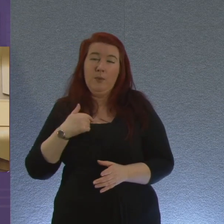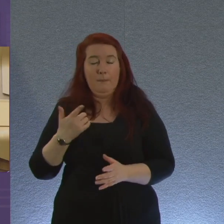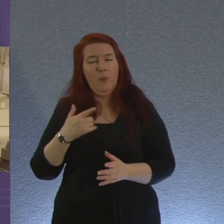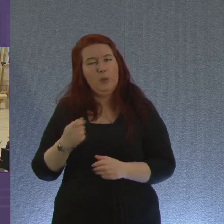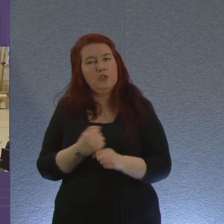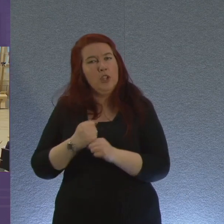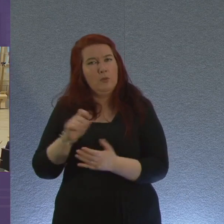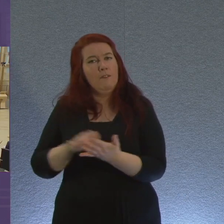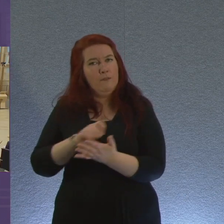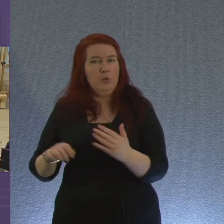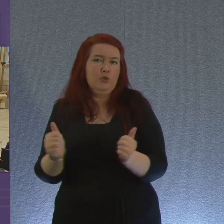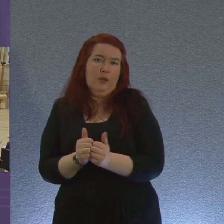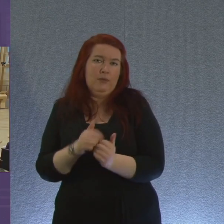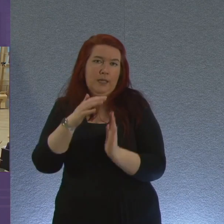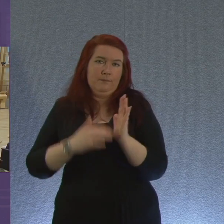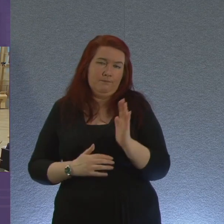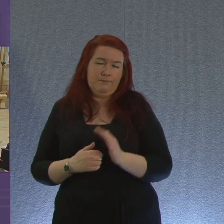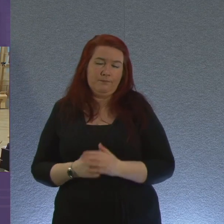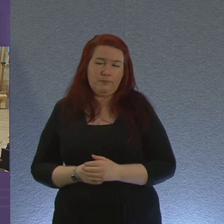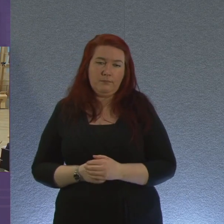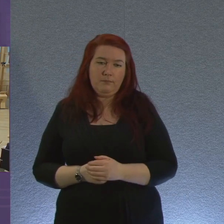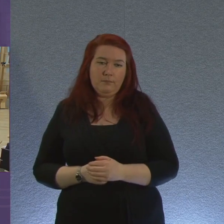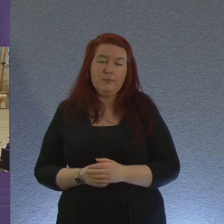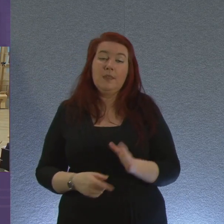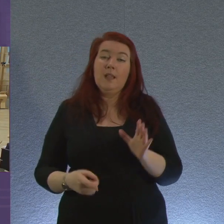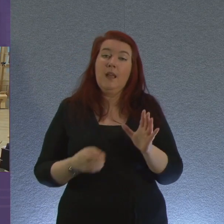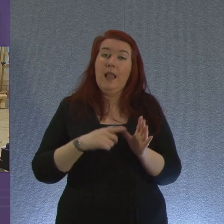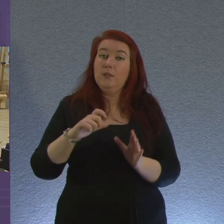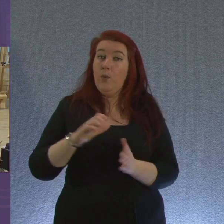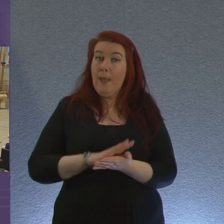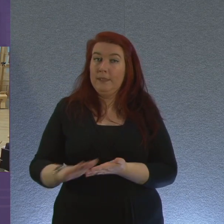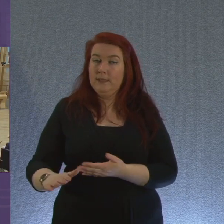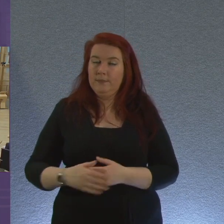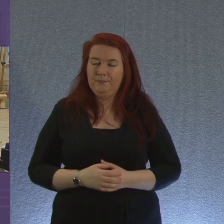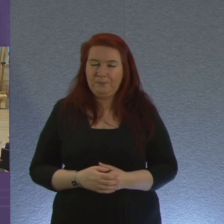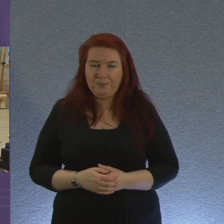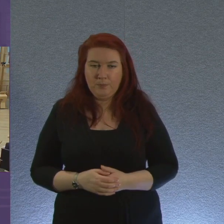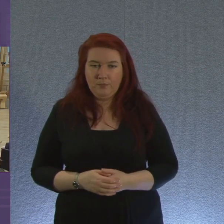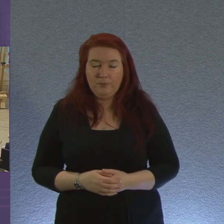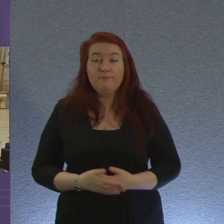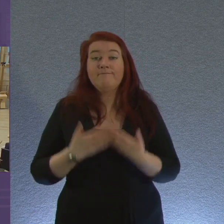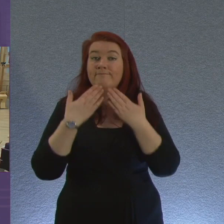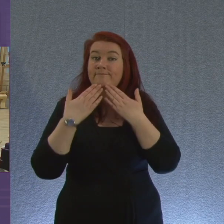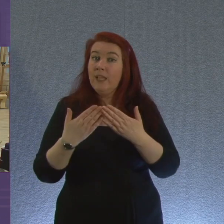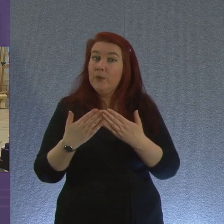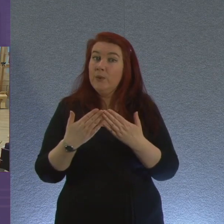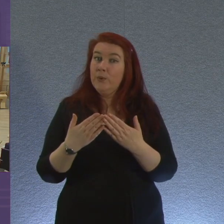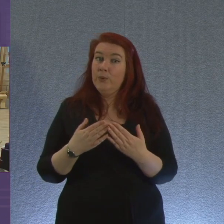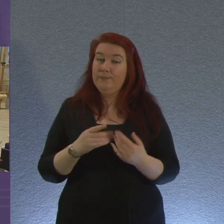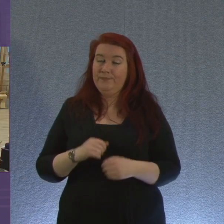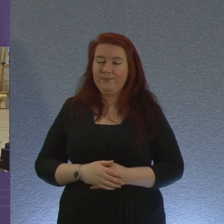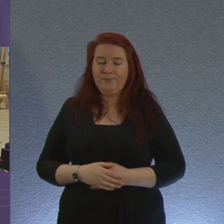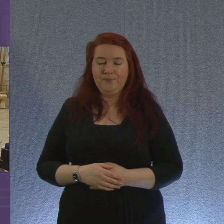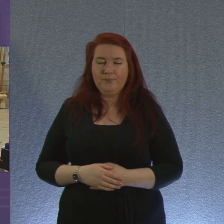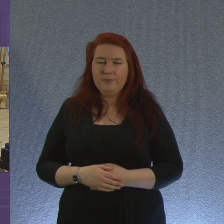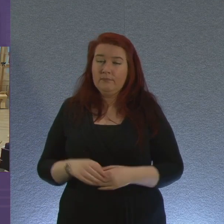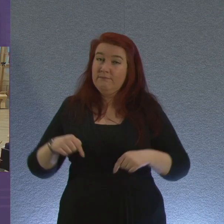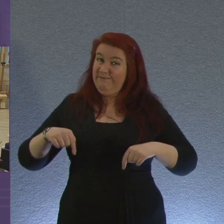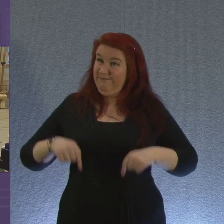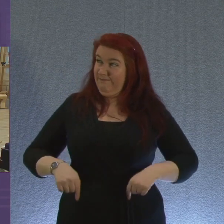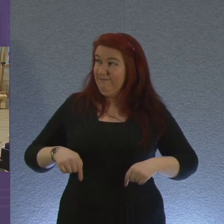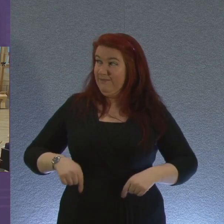you. Alex Cole-Hamilton for up to 4 minutes, please. Thank you very much, Deputy Presiding Officer. We live in exceptionally